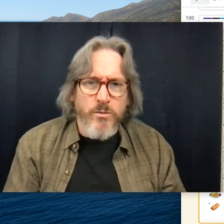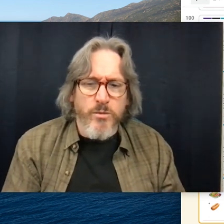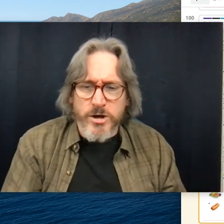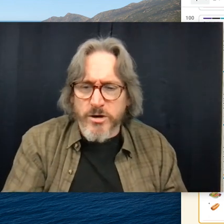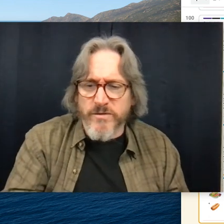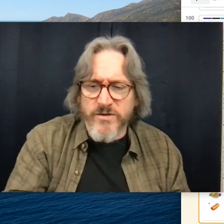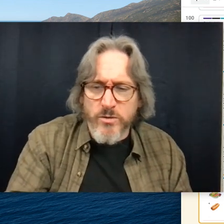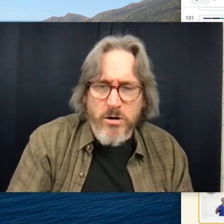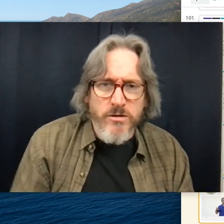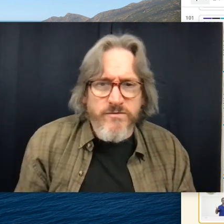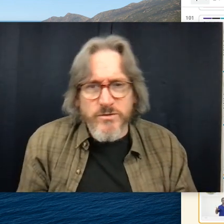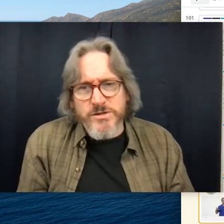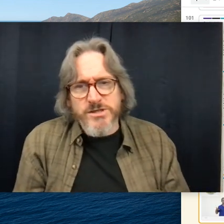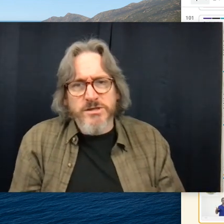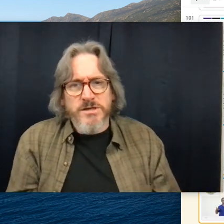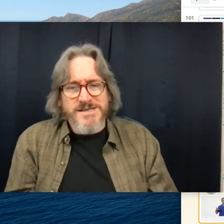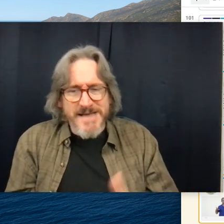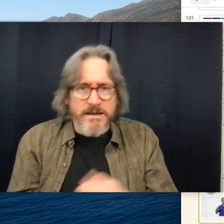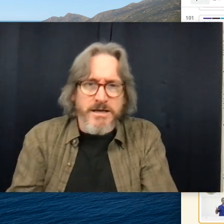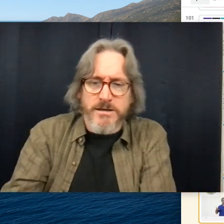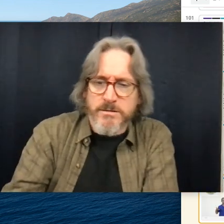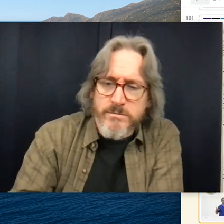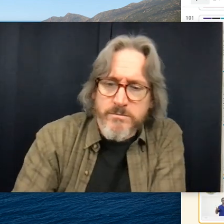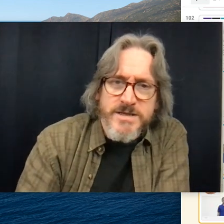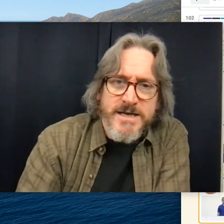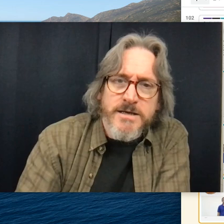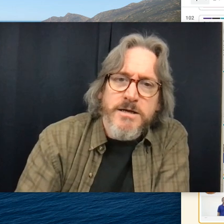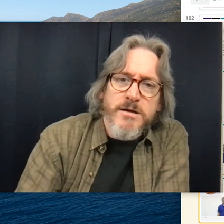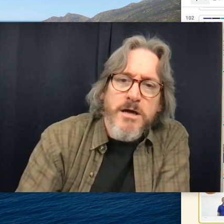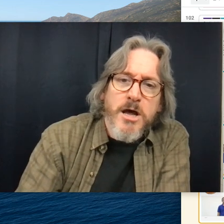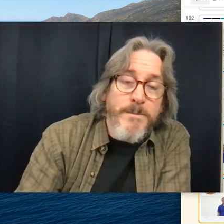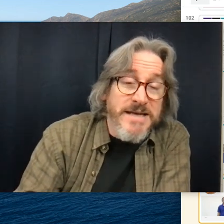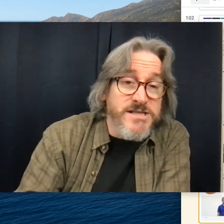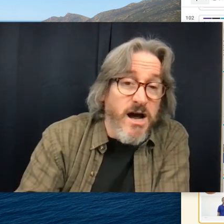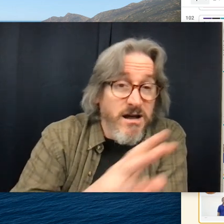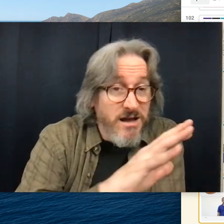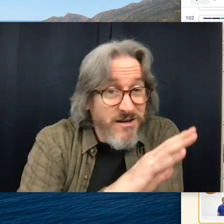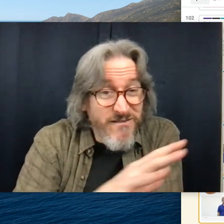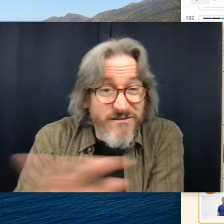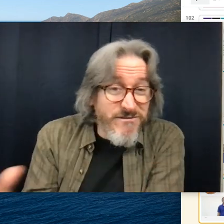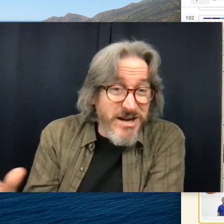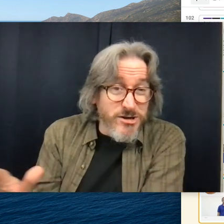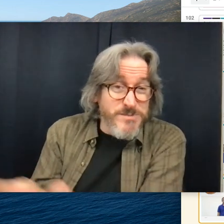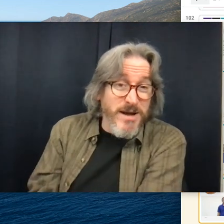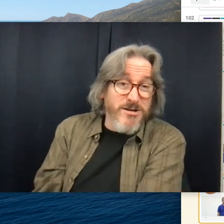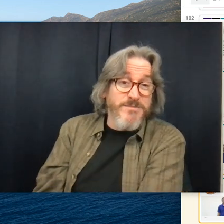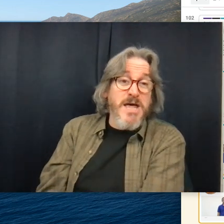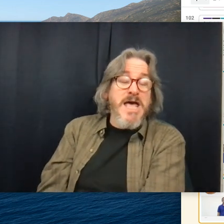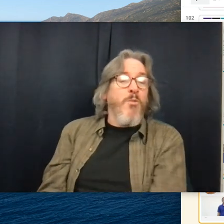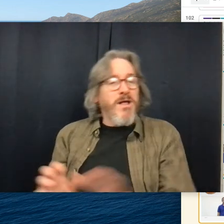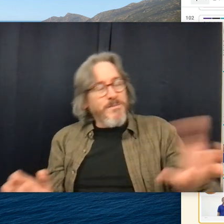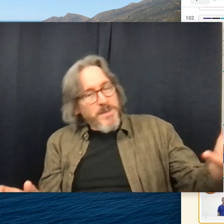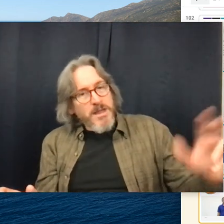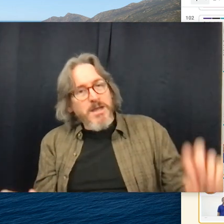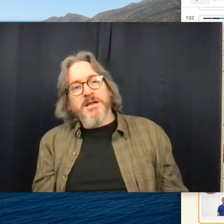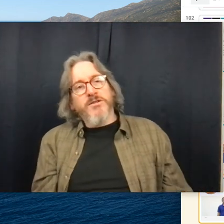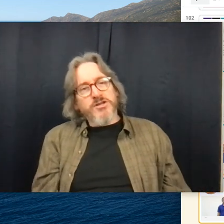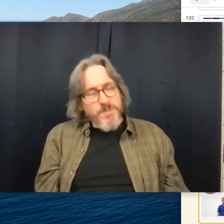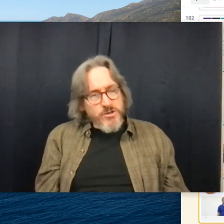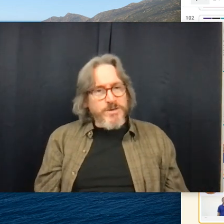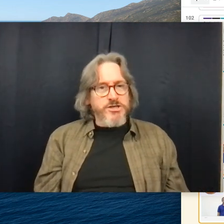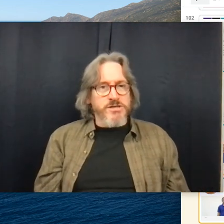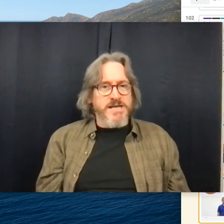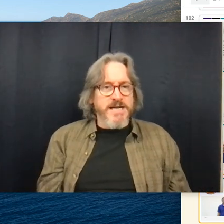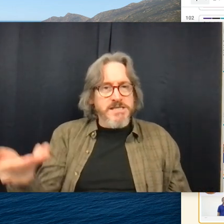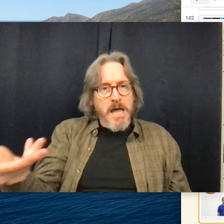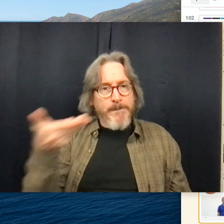again, we're going to review all the foods. Salad, we did. Pizza, fingerspelled. Well, there's